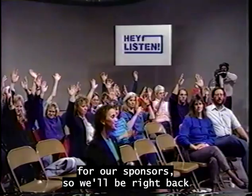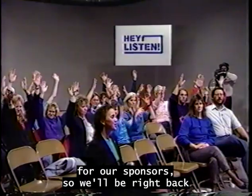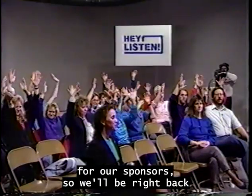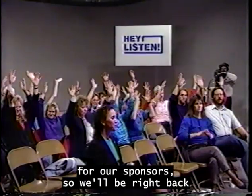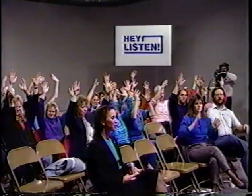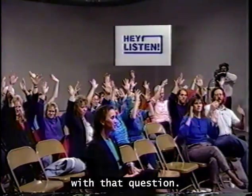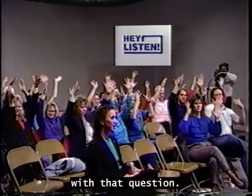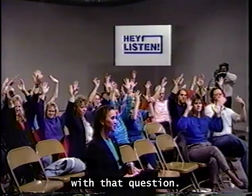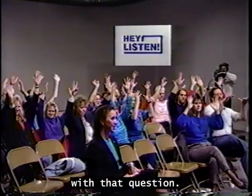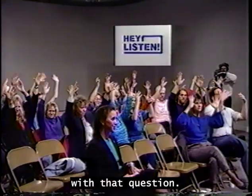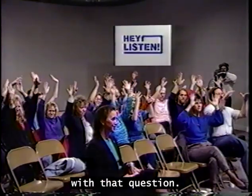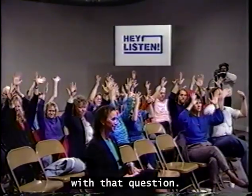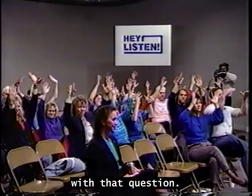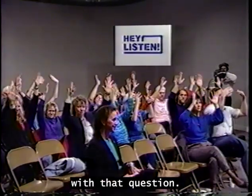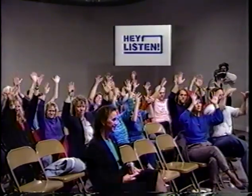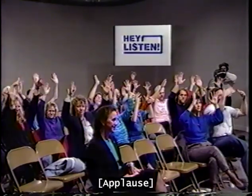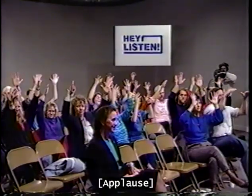we'll be right back with that question.